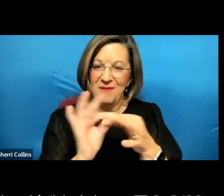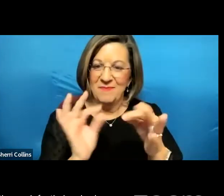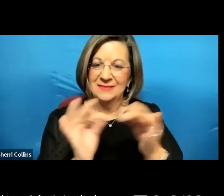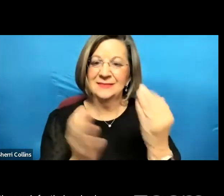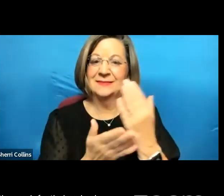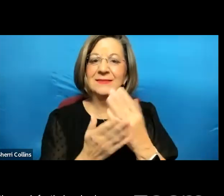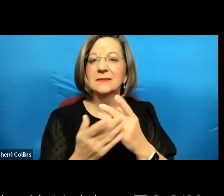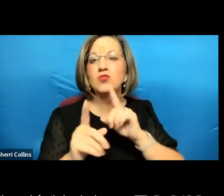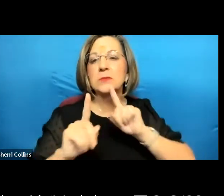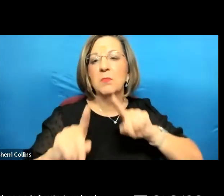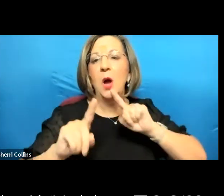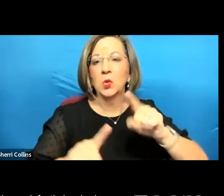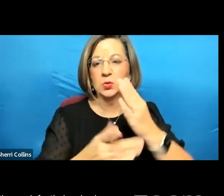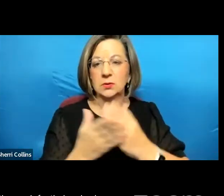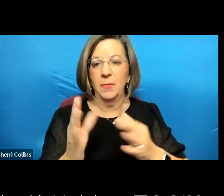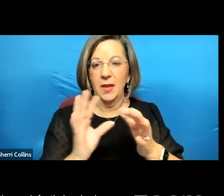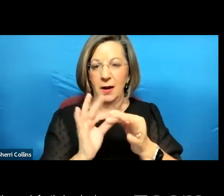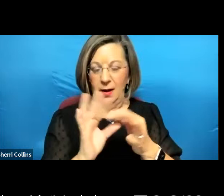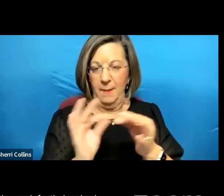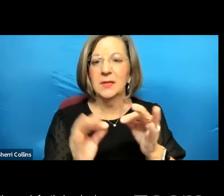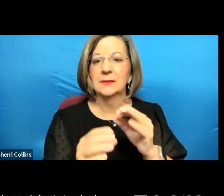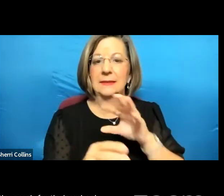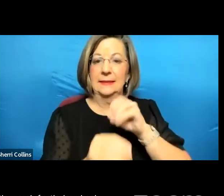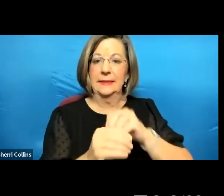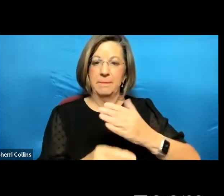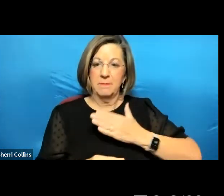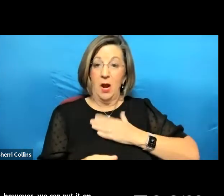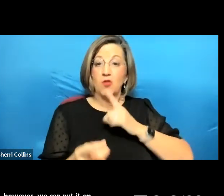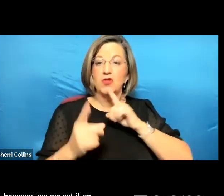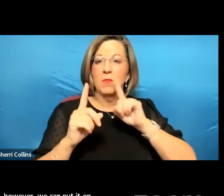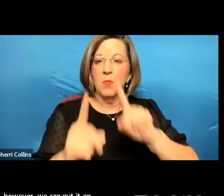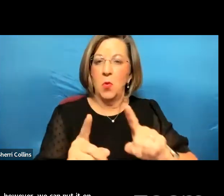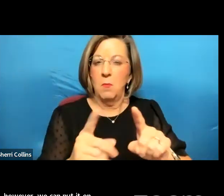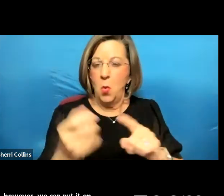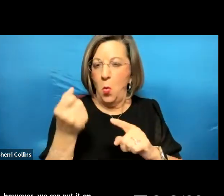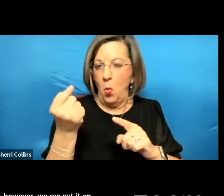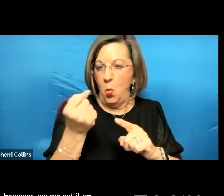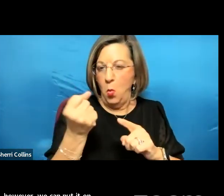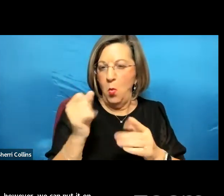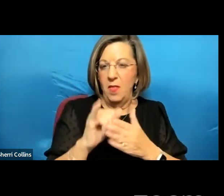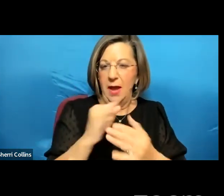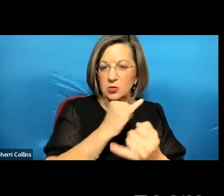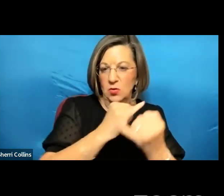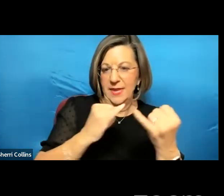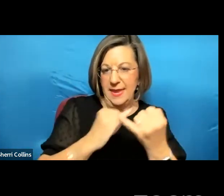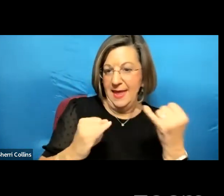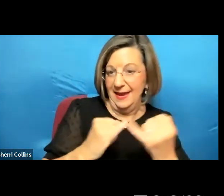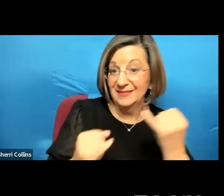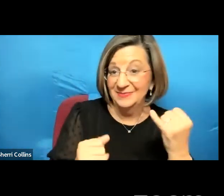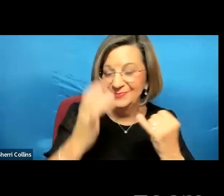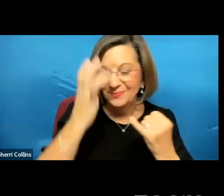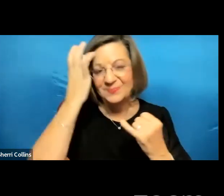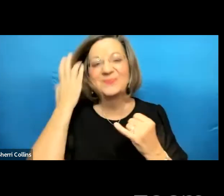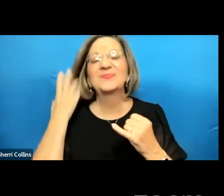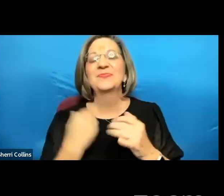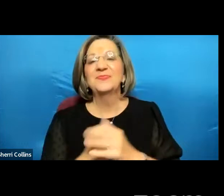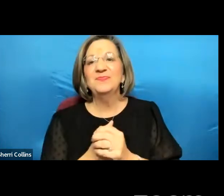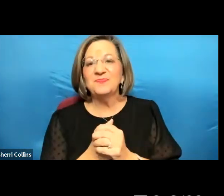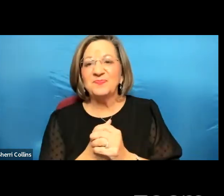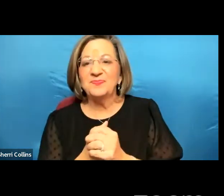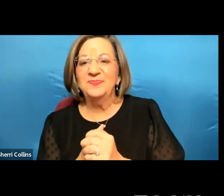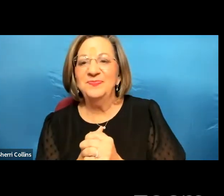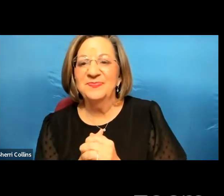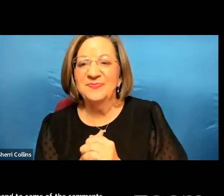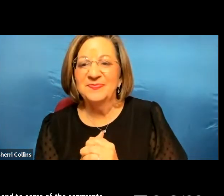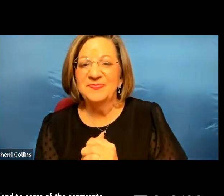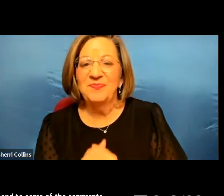But I do plan to comment and respond to some of the comments that were made in my report. So I'll just hold that until